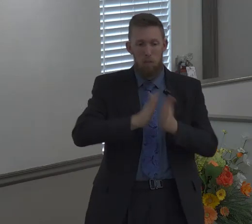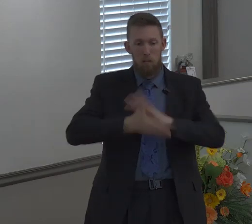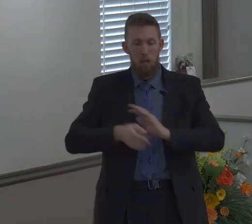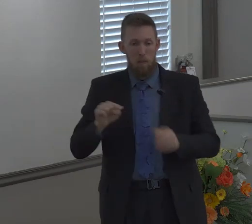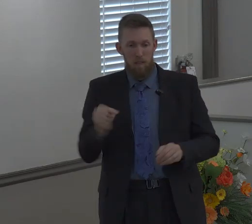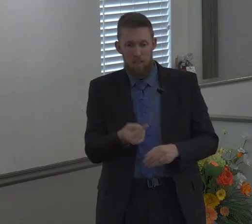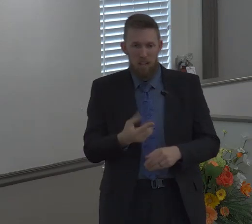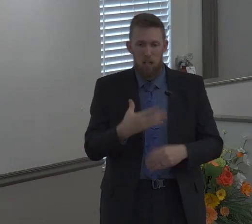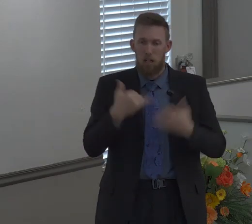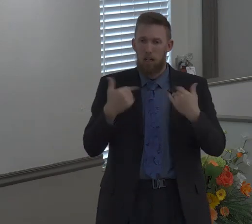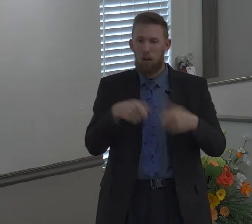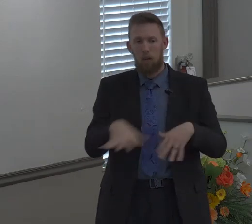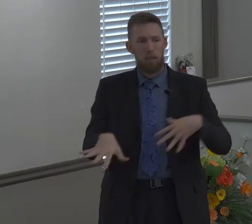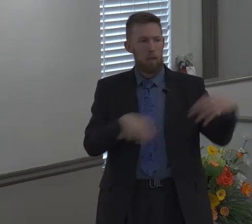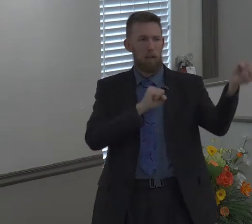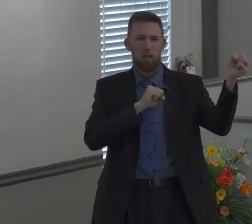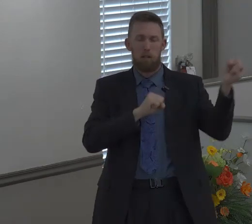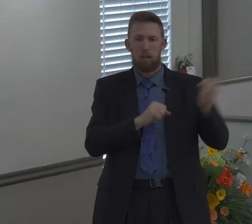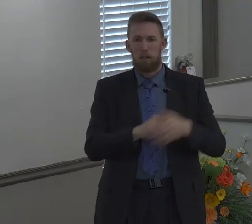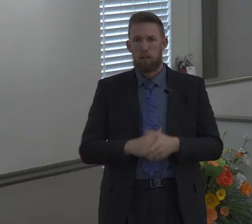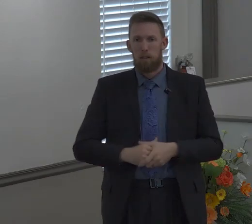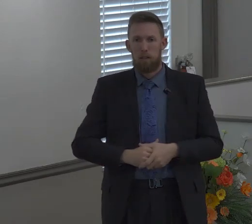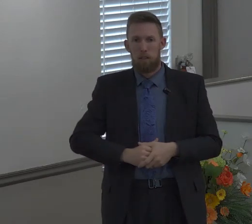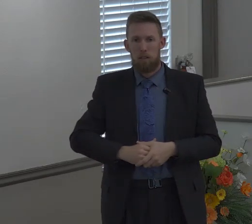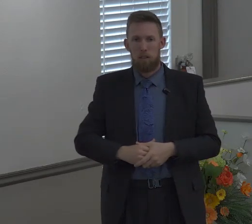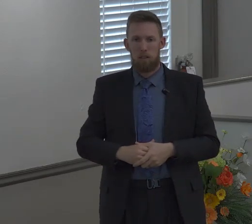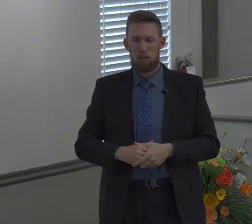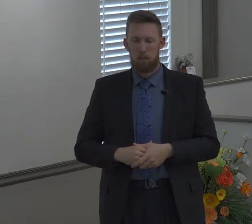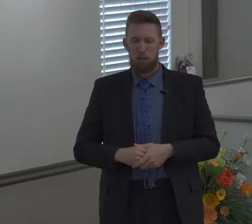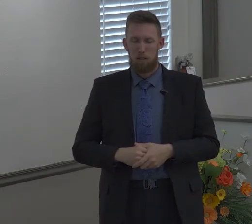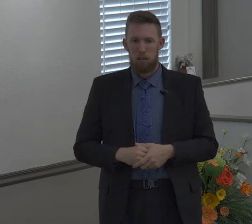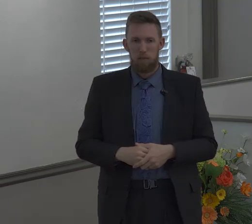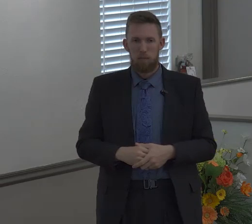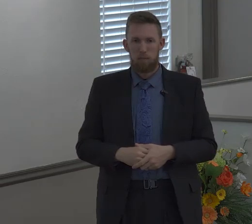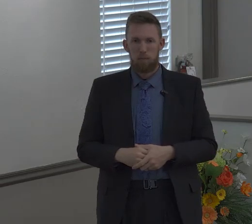offended. Out the church they went.